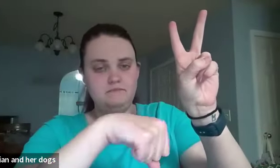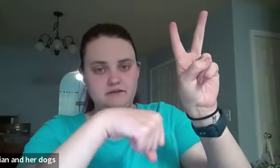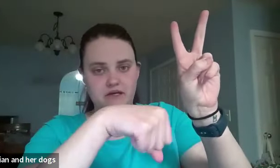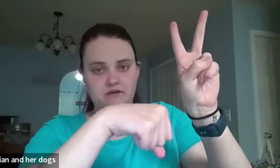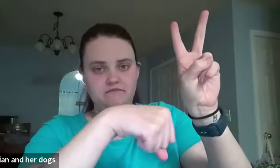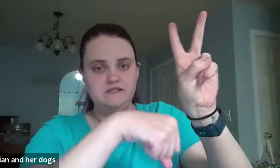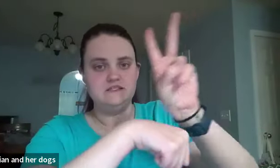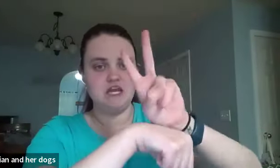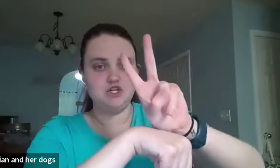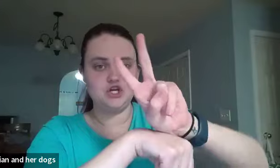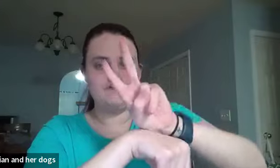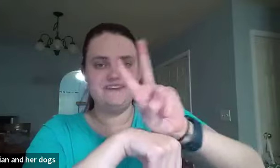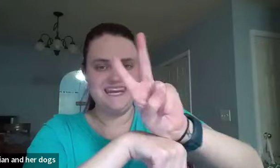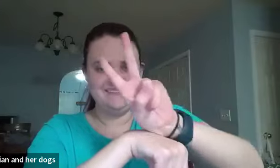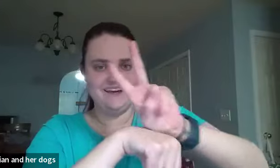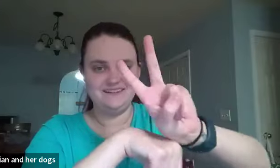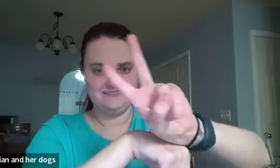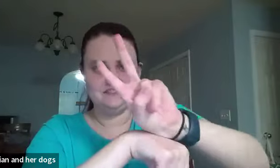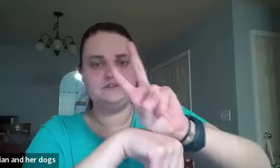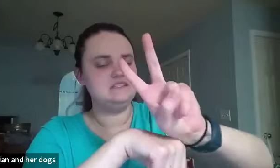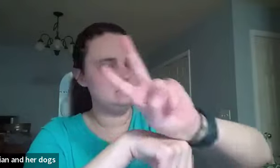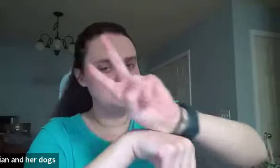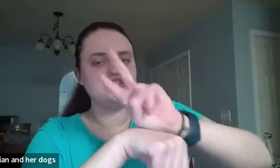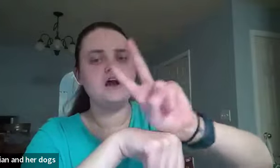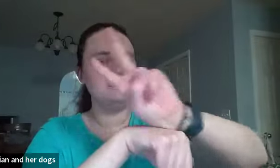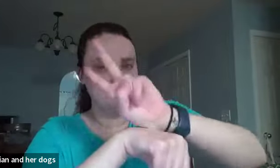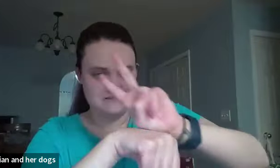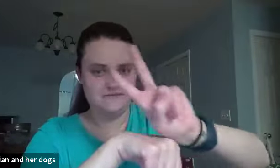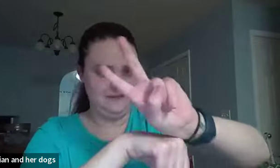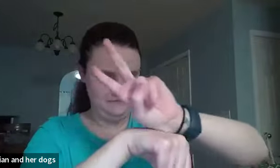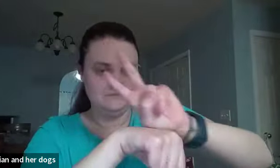palm fist, and you're going to go vanilla. So similar as chocolate, but it's a V.